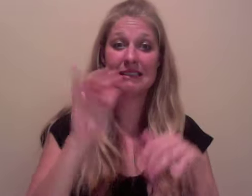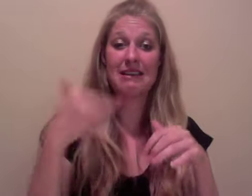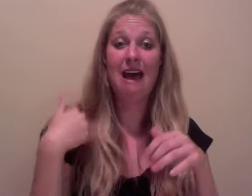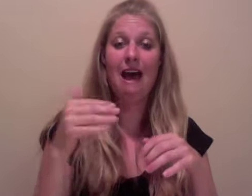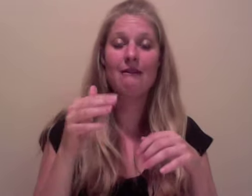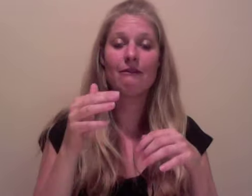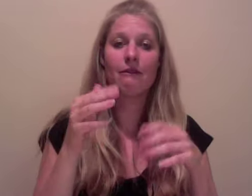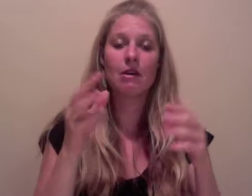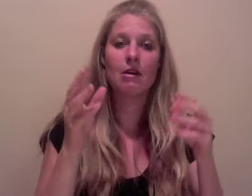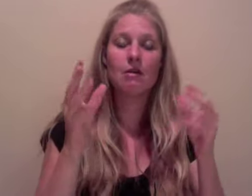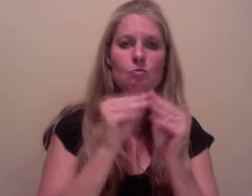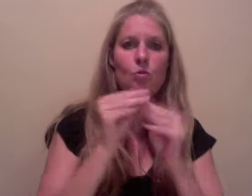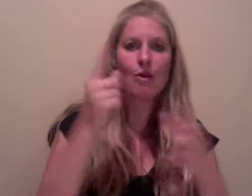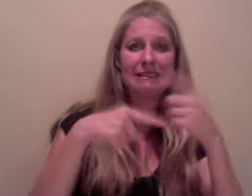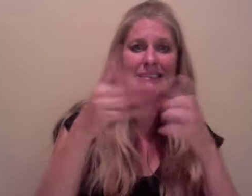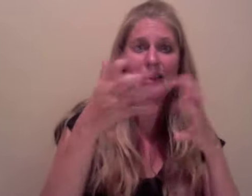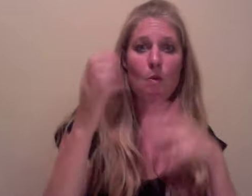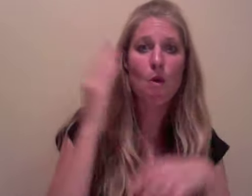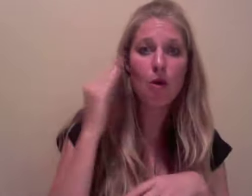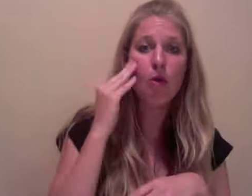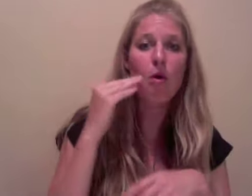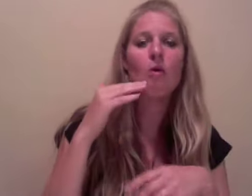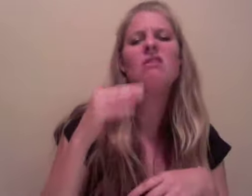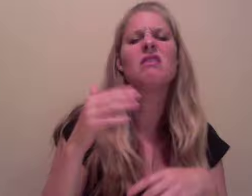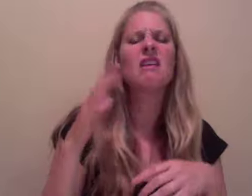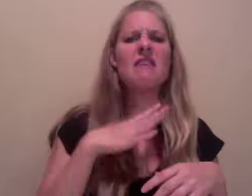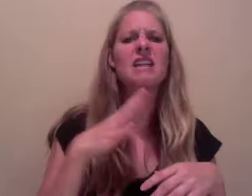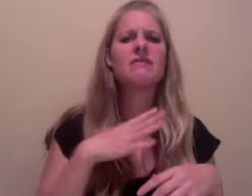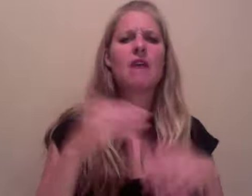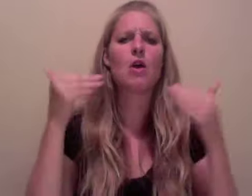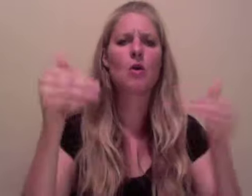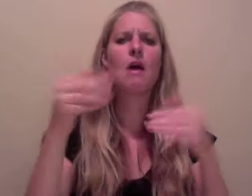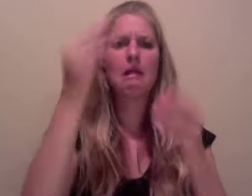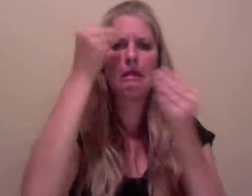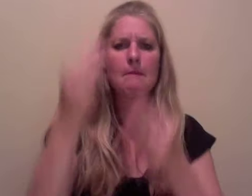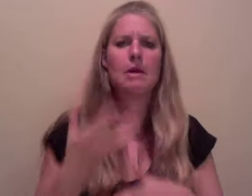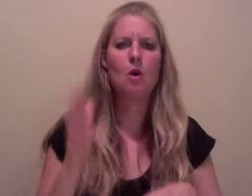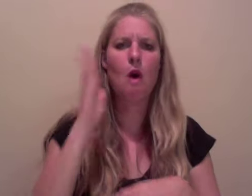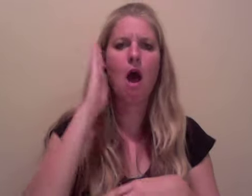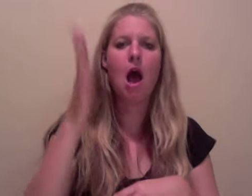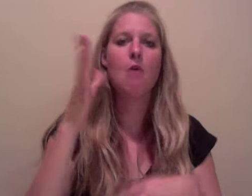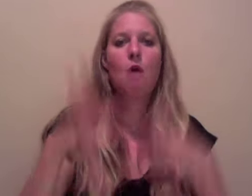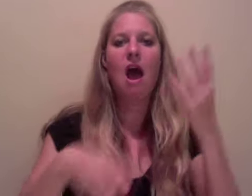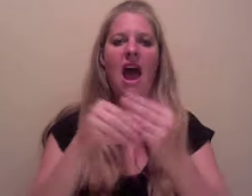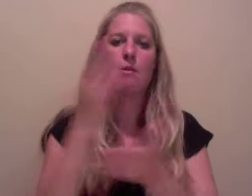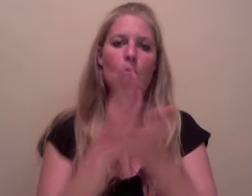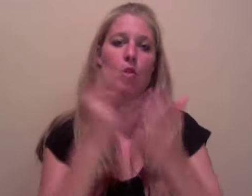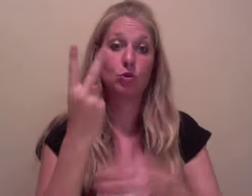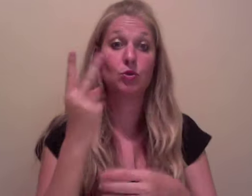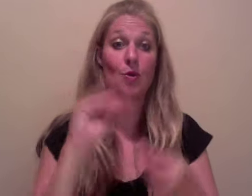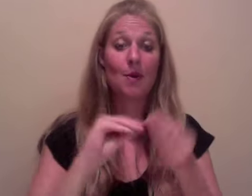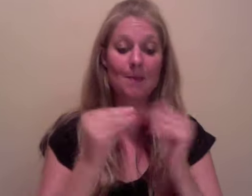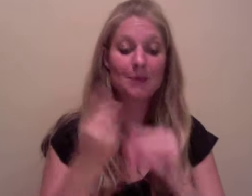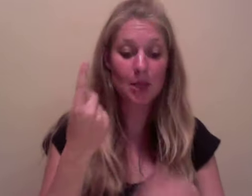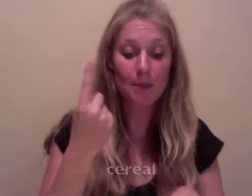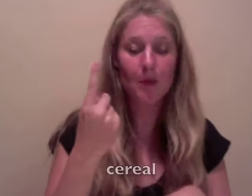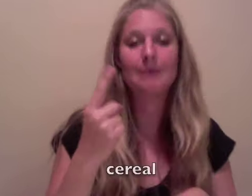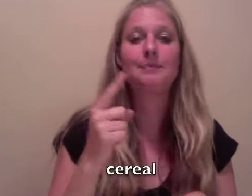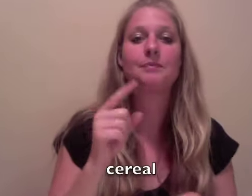questions, I still have more signs I want to know, that's fine. Go ahead and let me know, and I will add part 2. Okay, so number